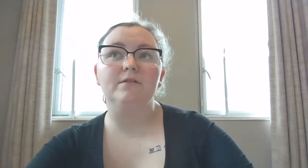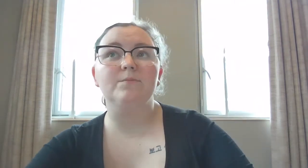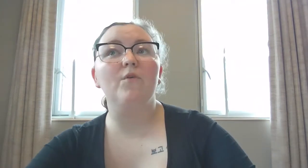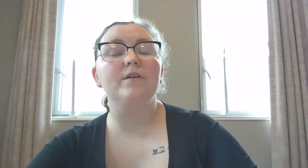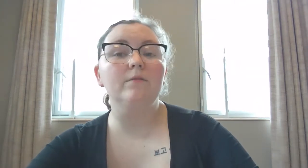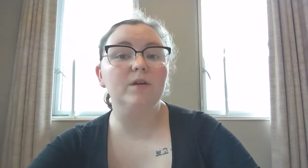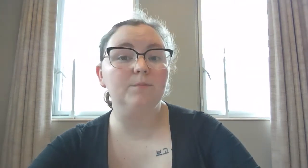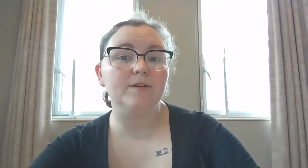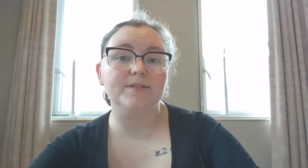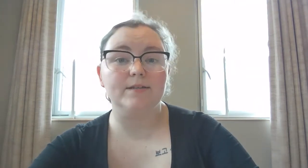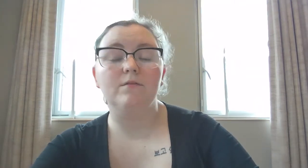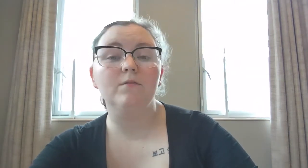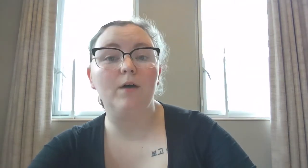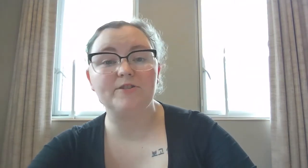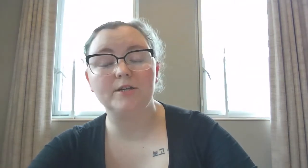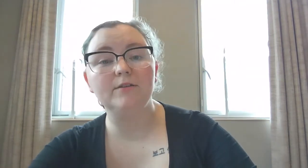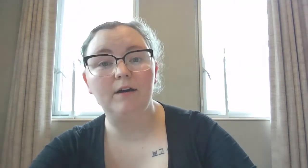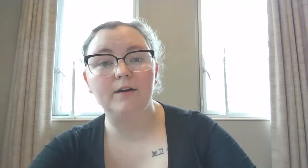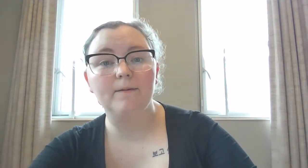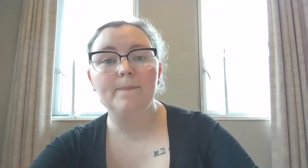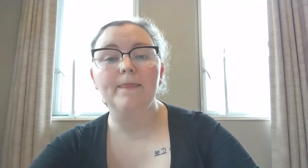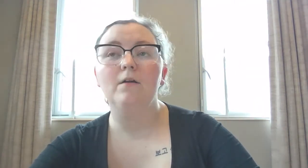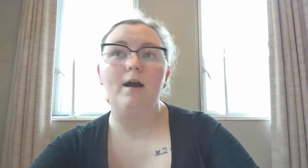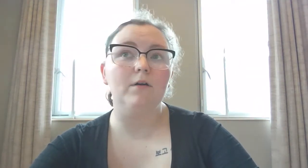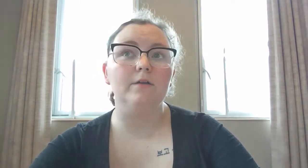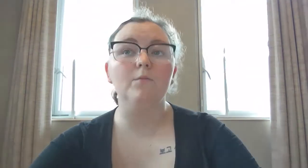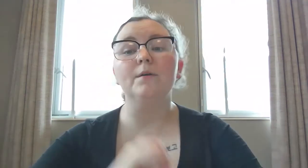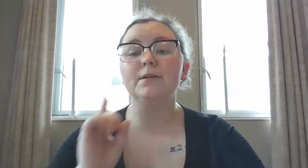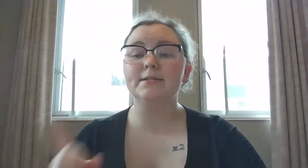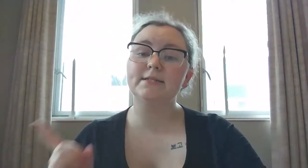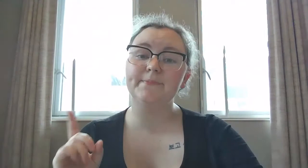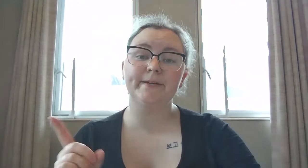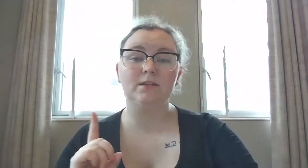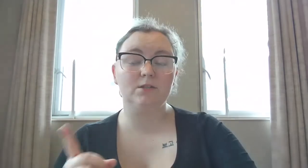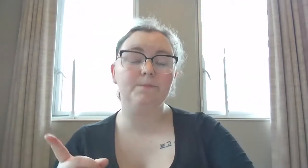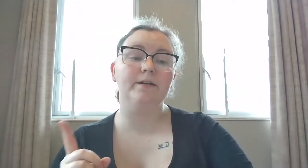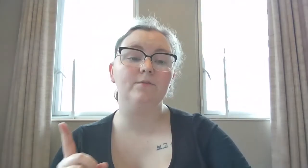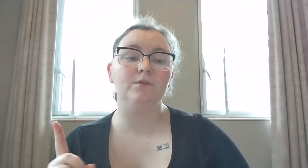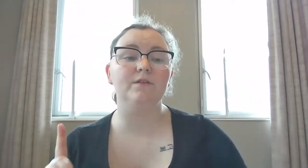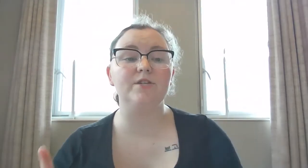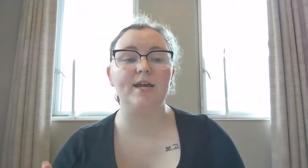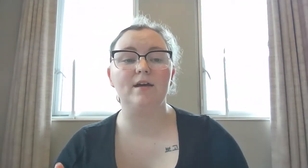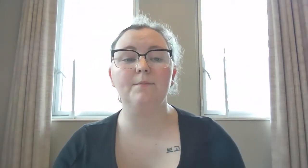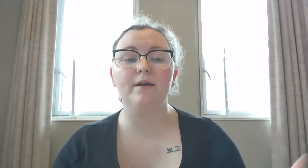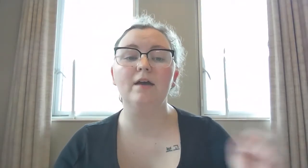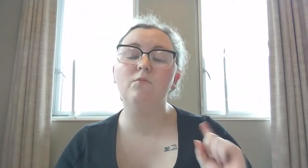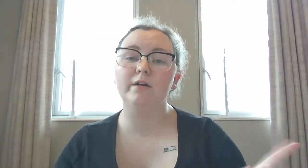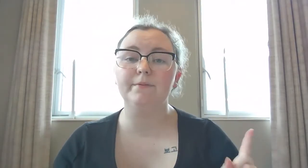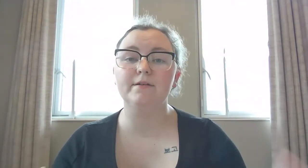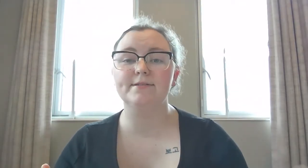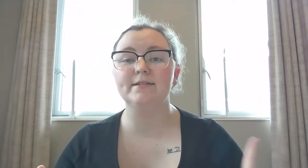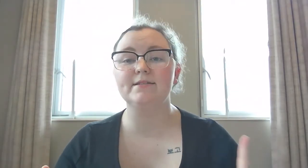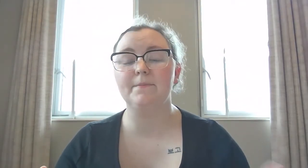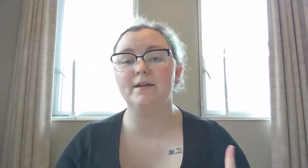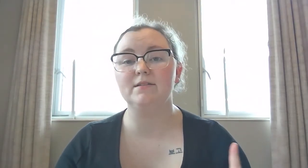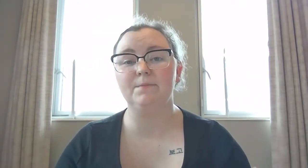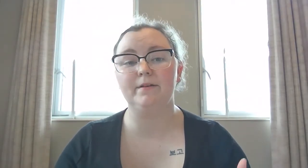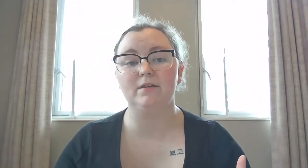is more than one person watching along, I want one person to pick to play the role of Jacob and one person to pick to play the